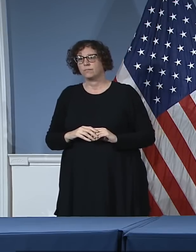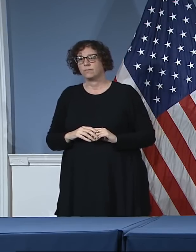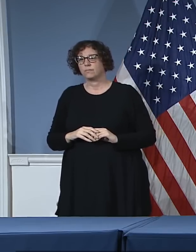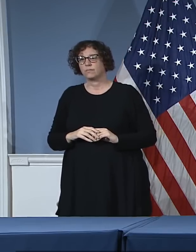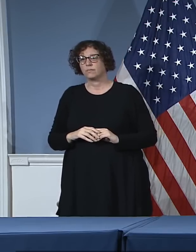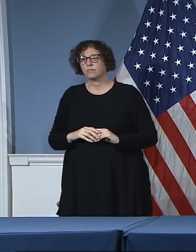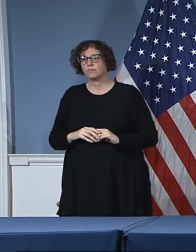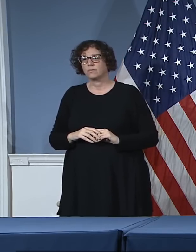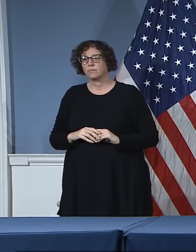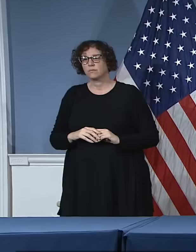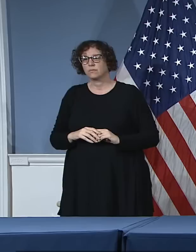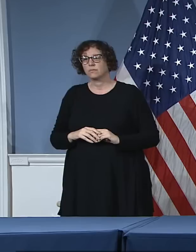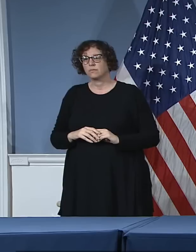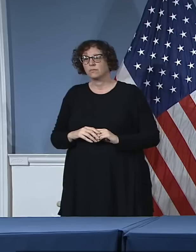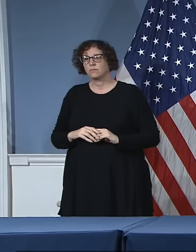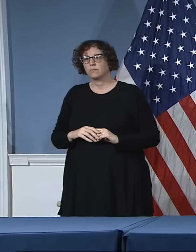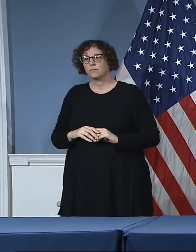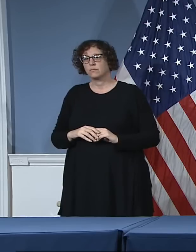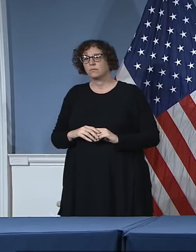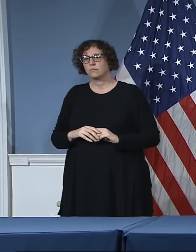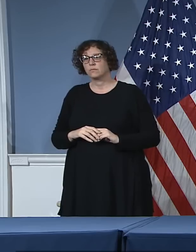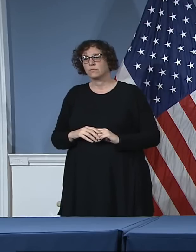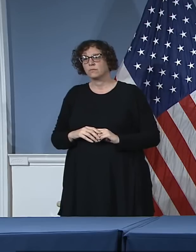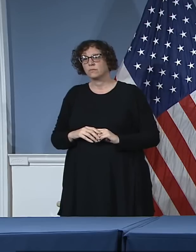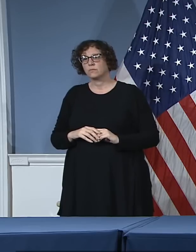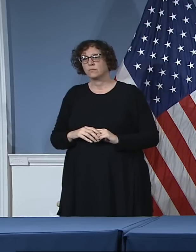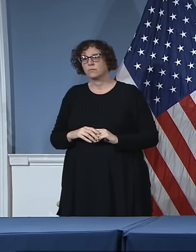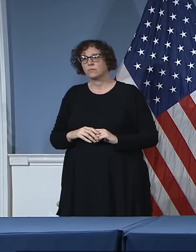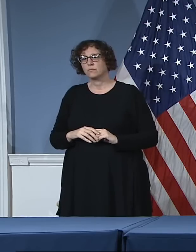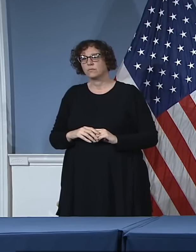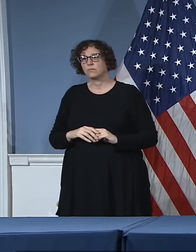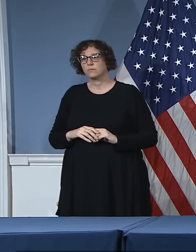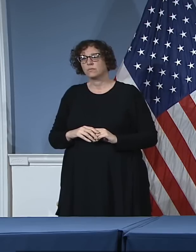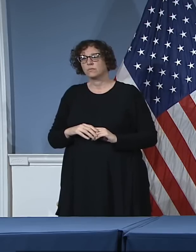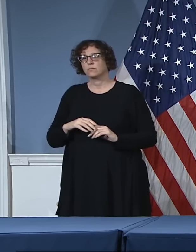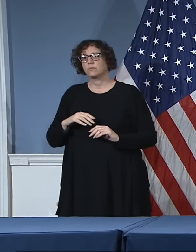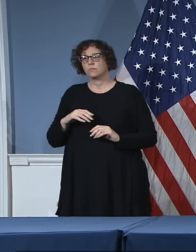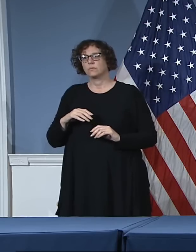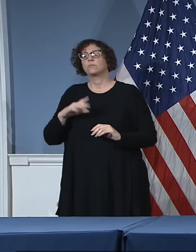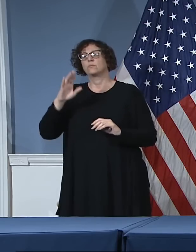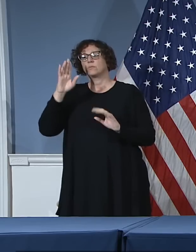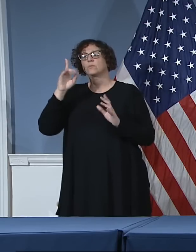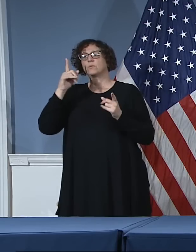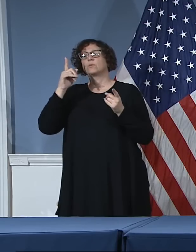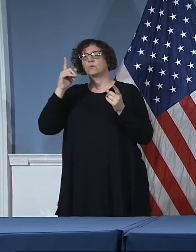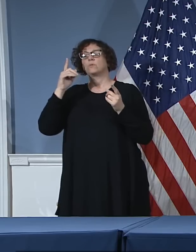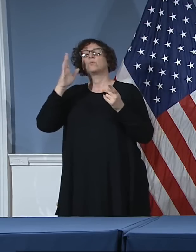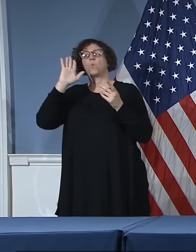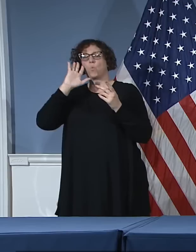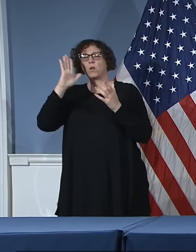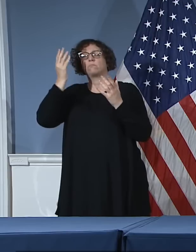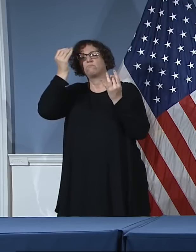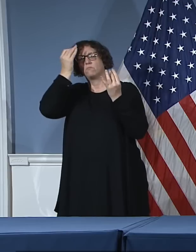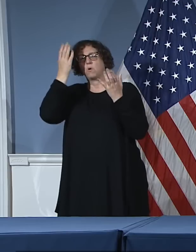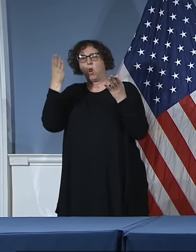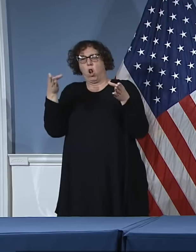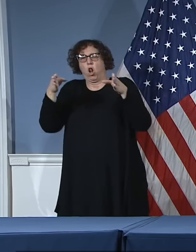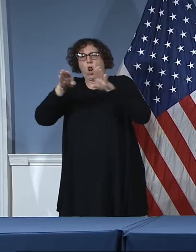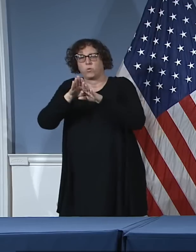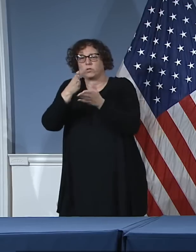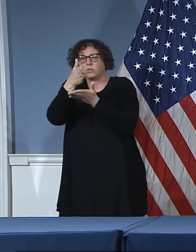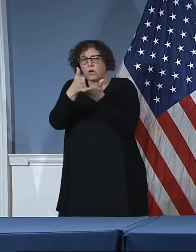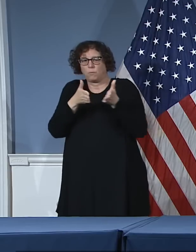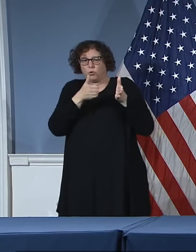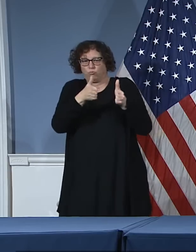time the possibility of opening up some streets for recreation, but I want to caution the first frame is the first frame here, which